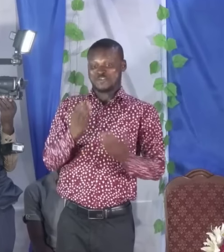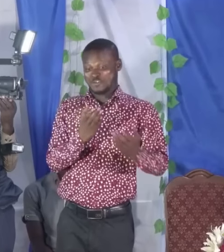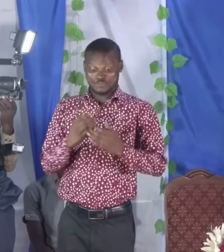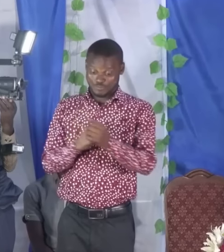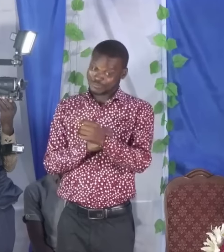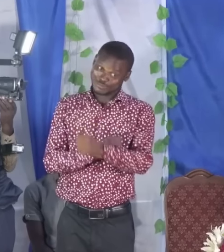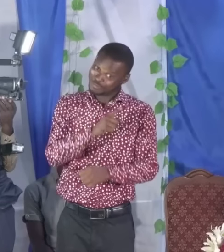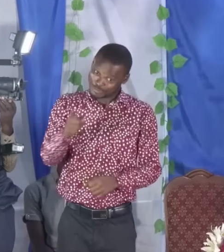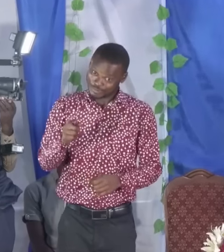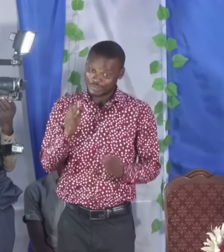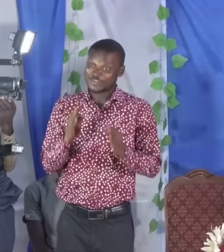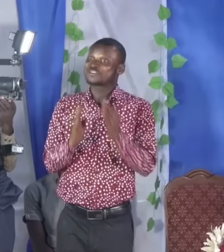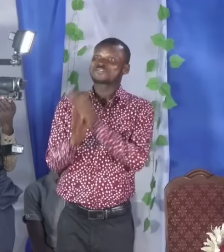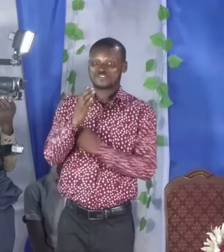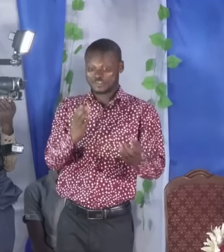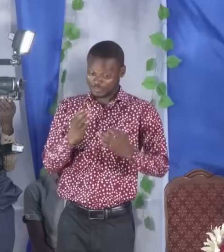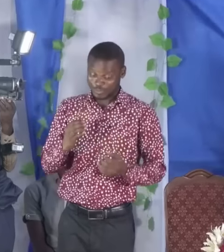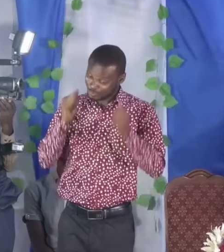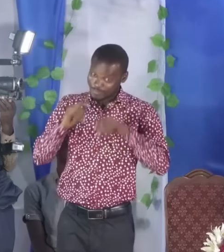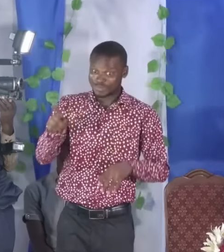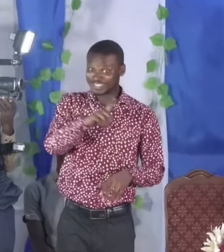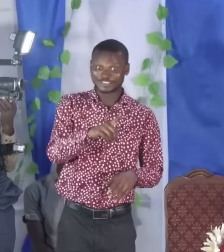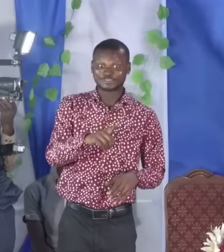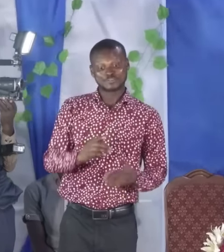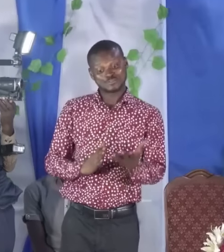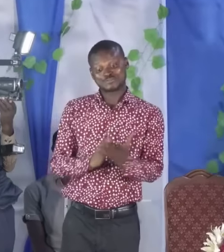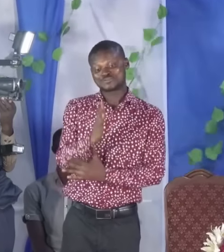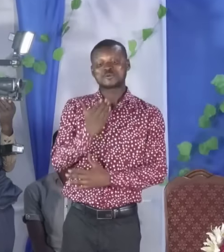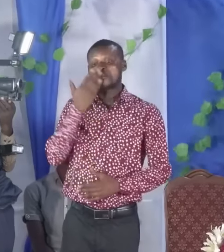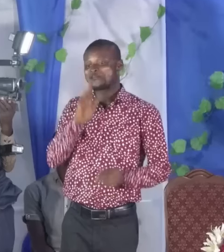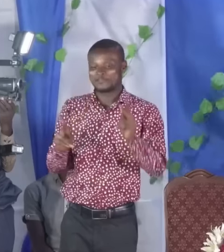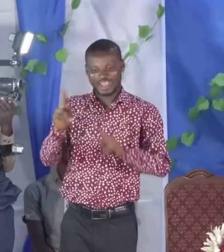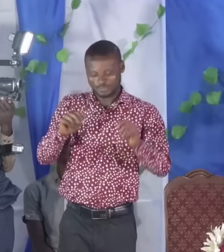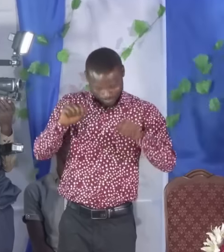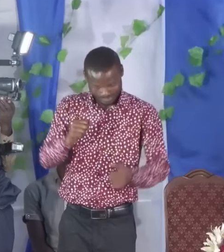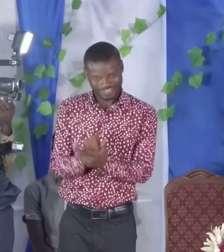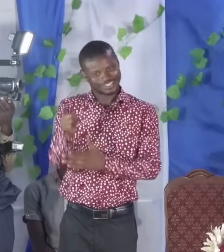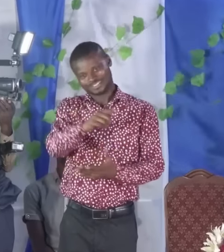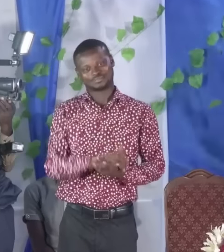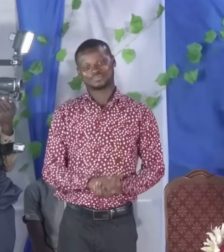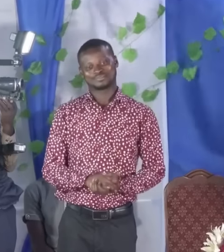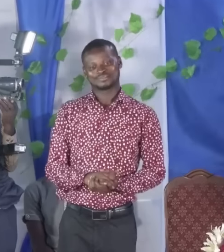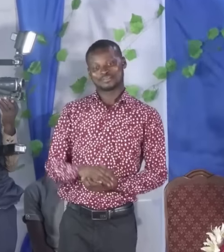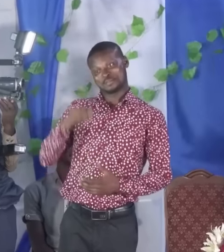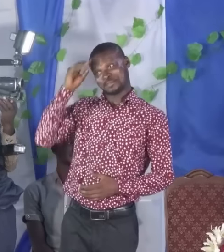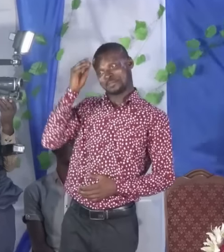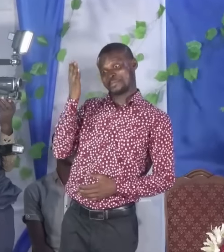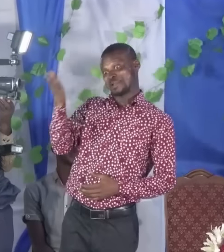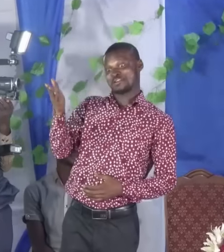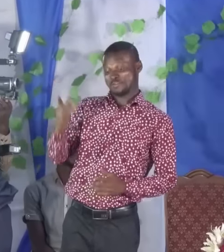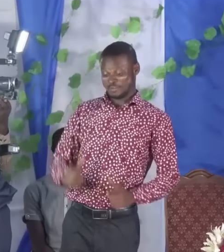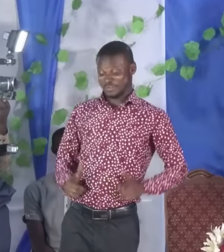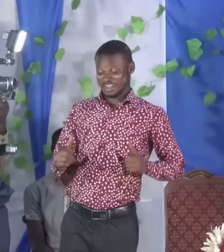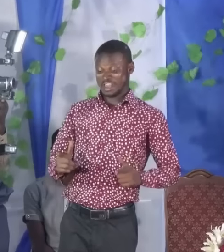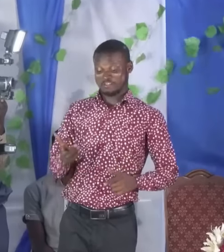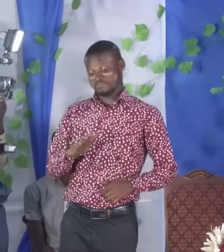amao. Na sinke la dinida. Akwe jina ho. Wende ni kru. Na mishwa sister, Christian sister bi